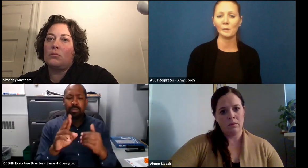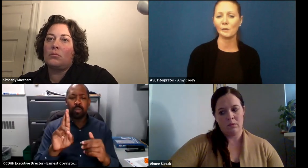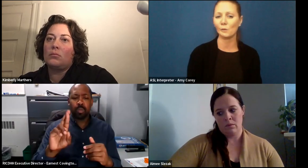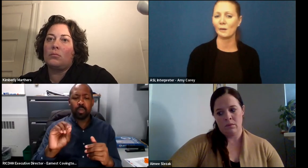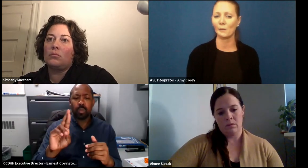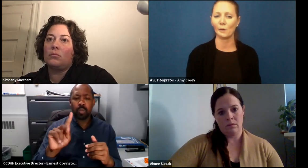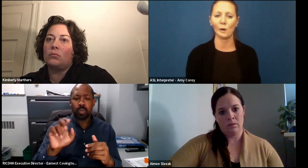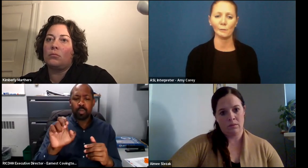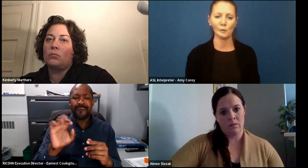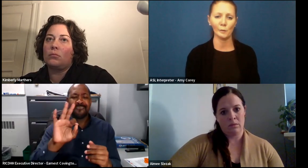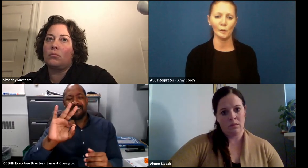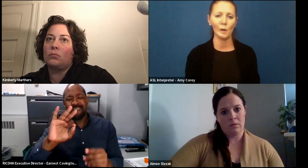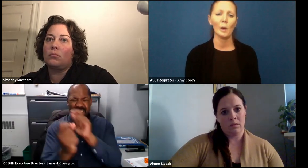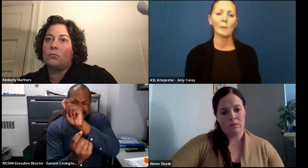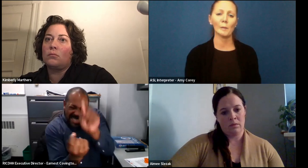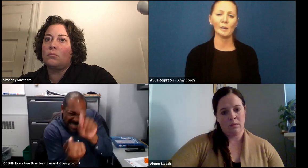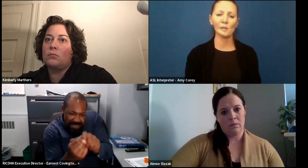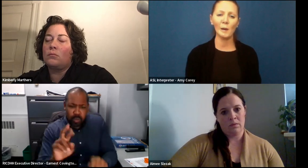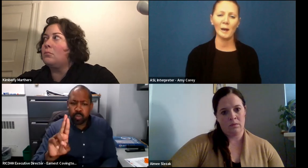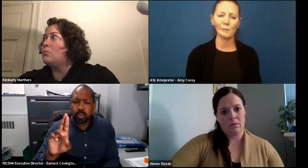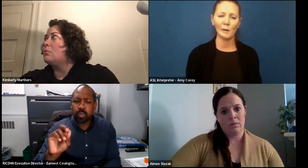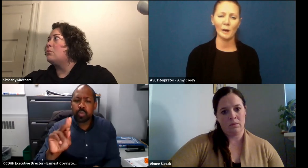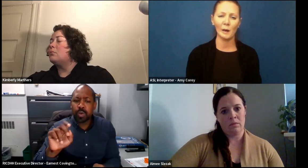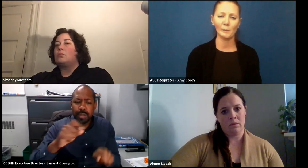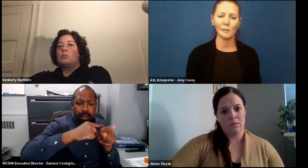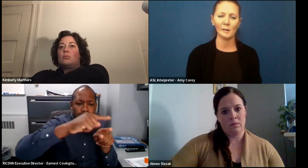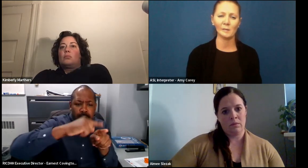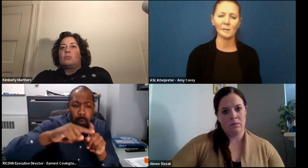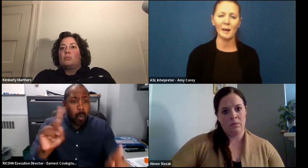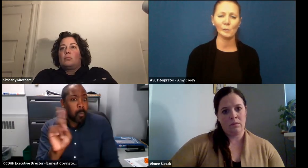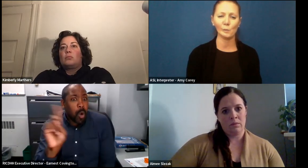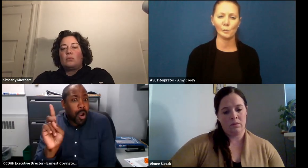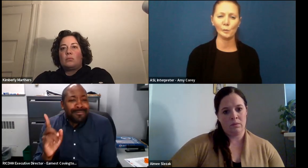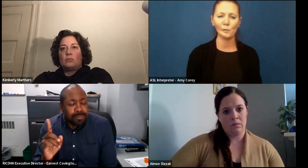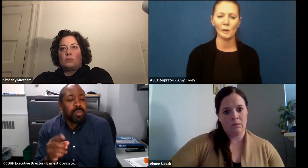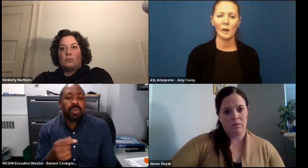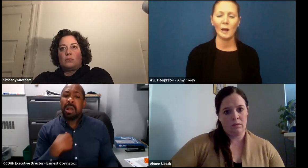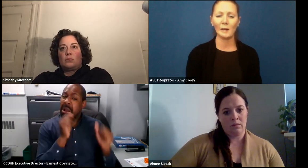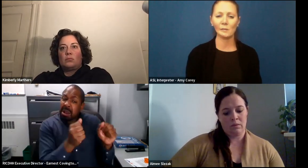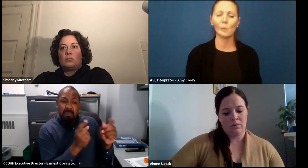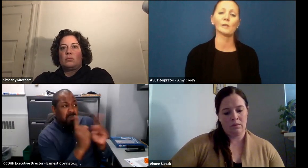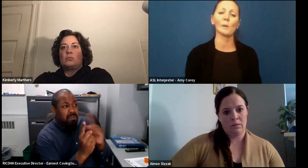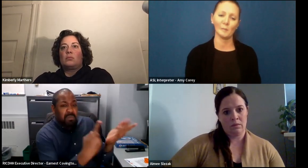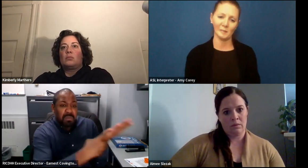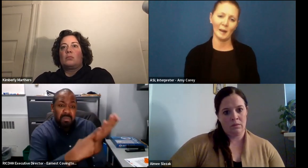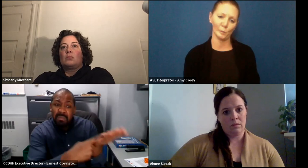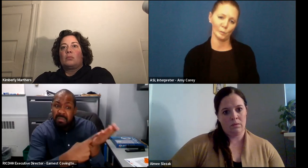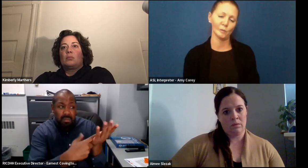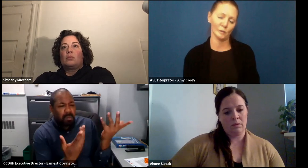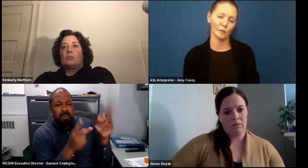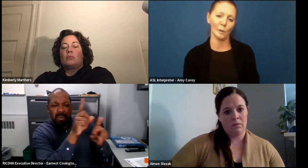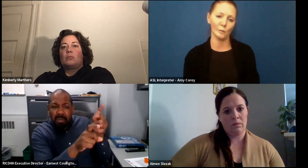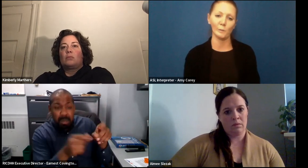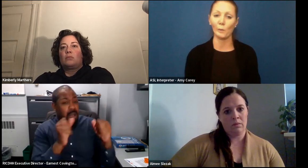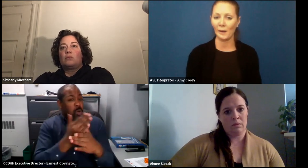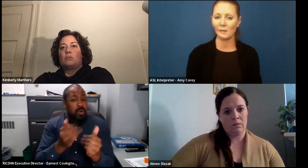some individuals may not feel comfortable, but they do have exact routes they don't have exact routes